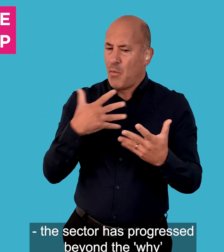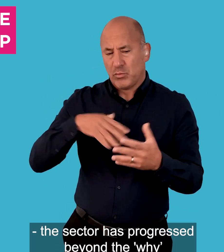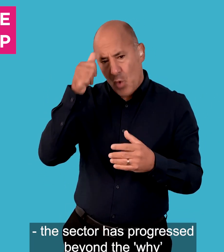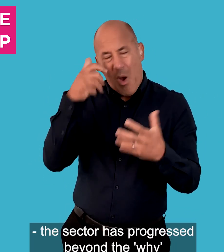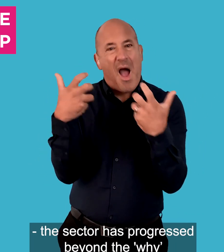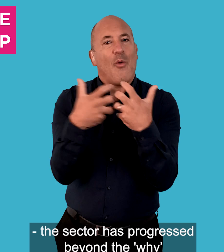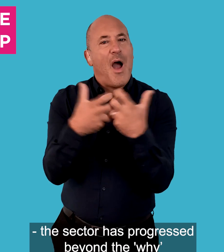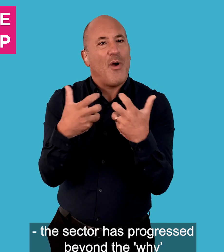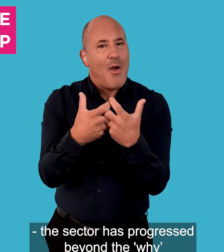the why.